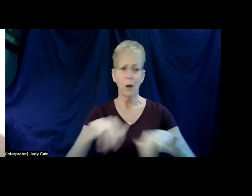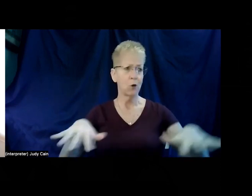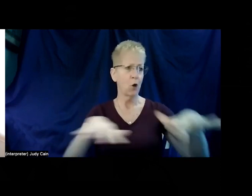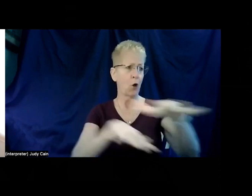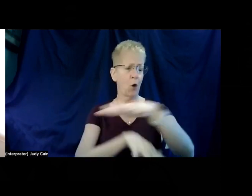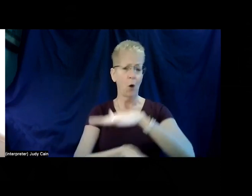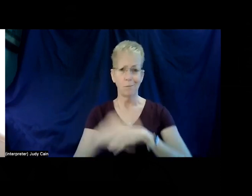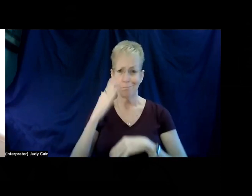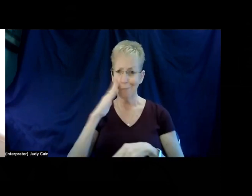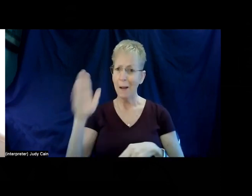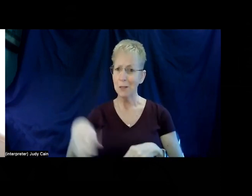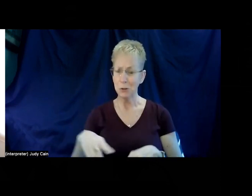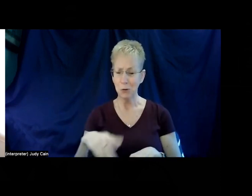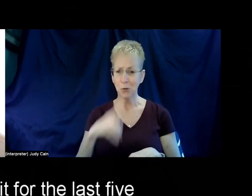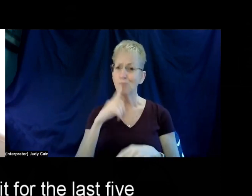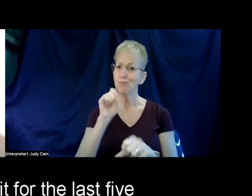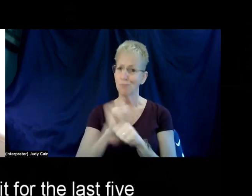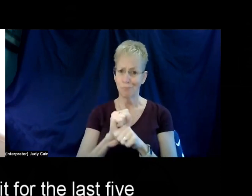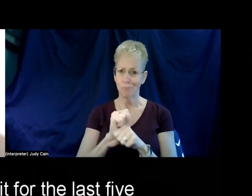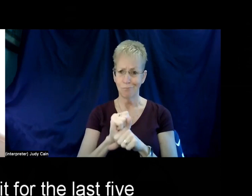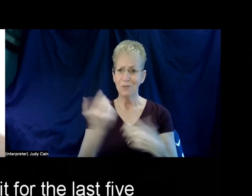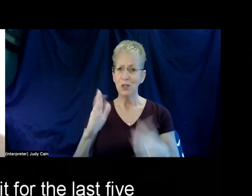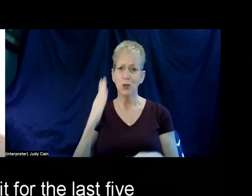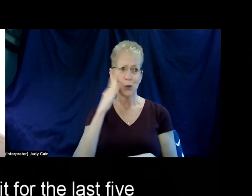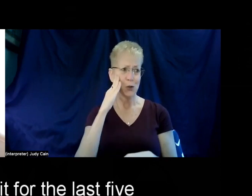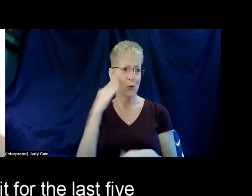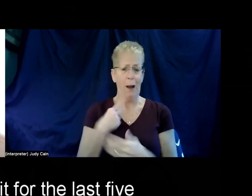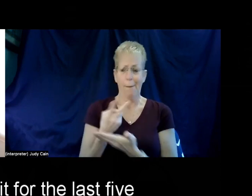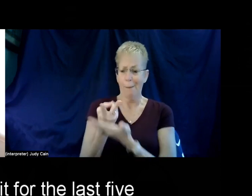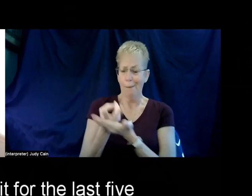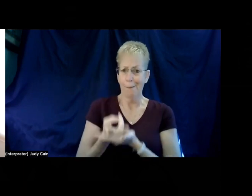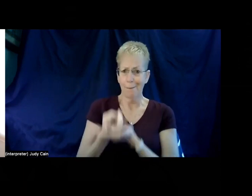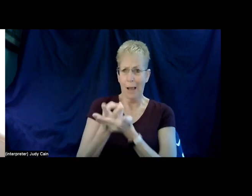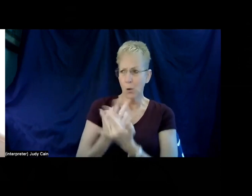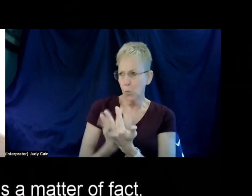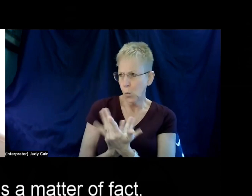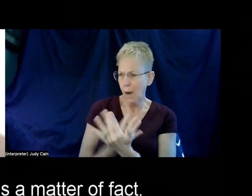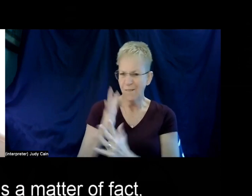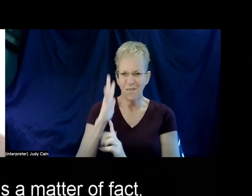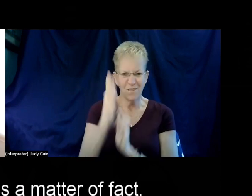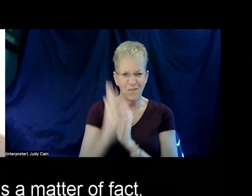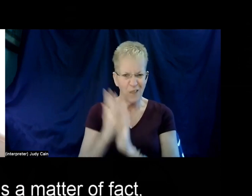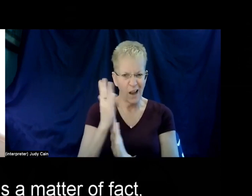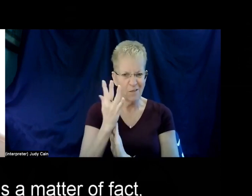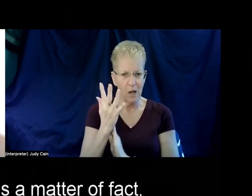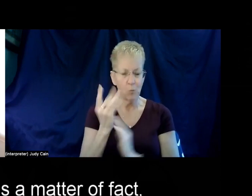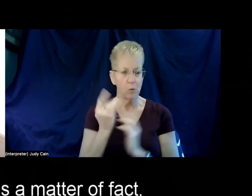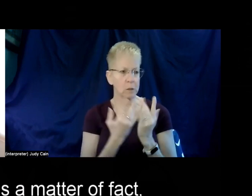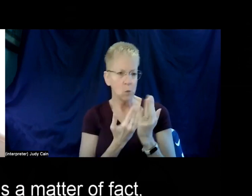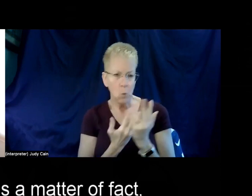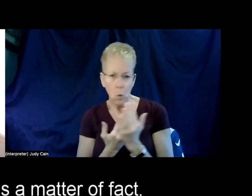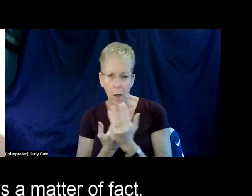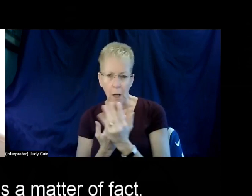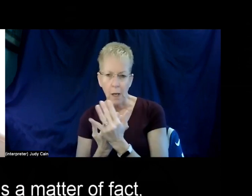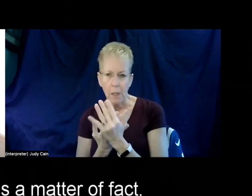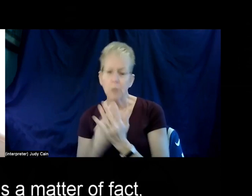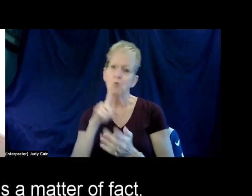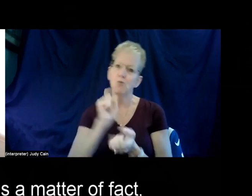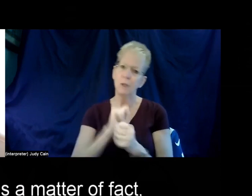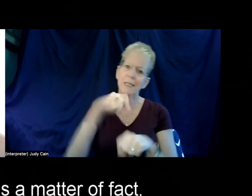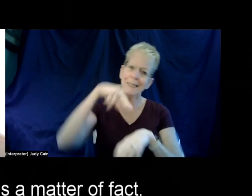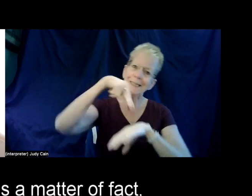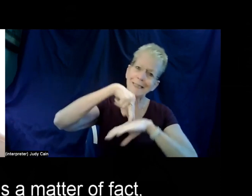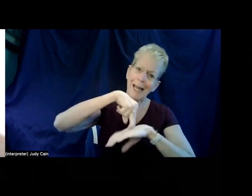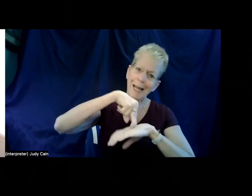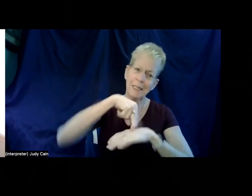that for a fact, having been here lying in wait for the last 5 hours, standing in wait, as a matter of fact, with only Marcel